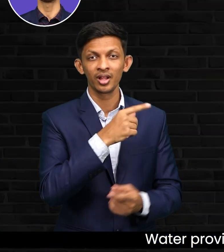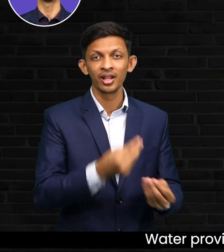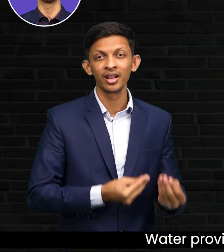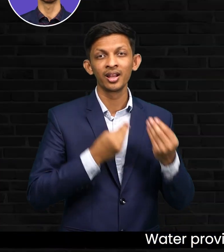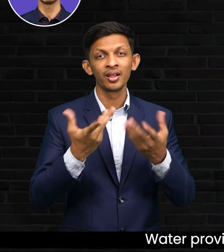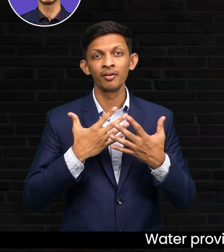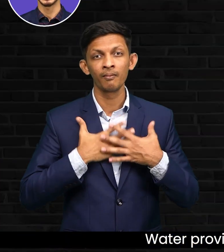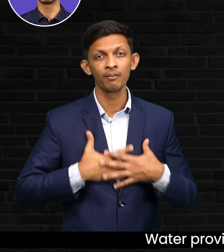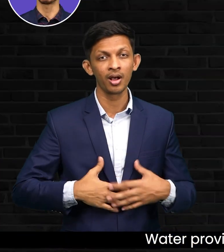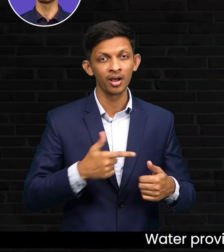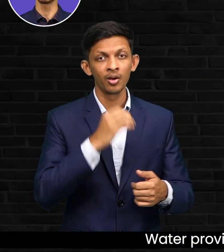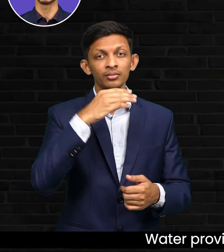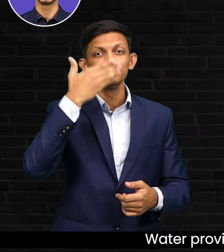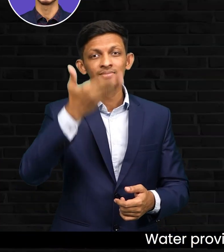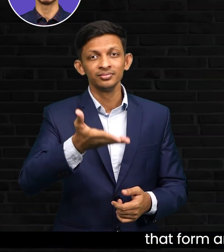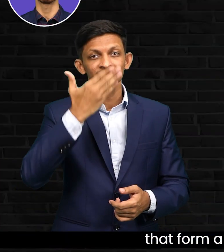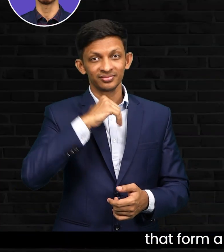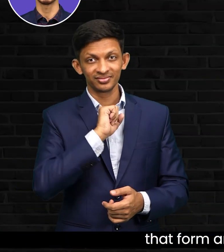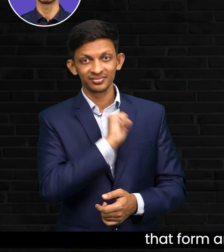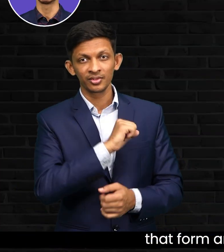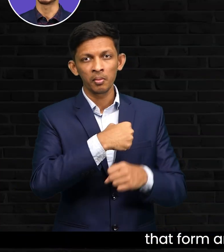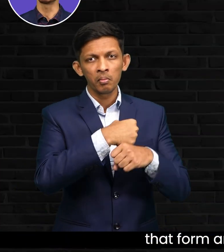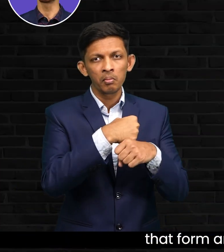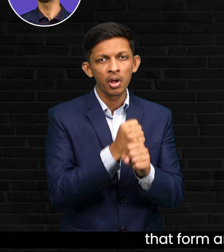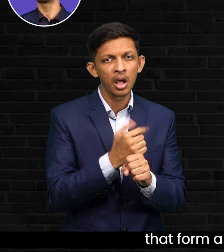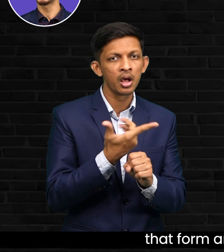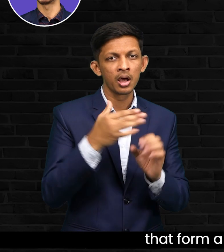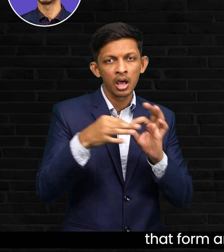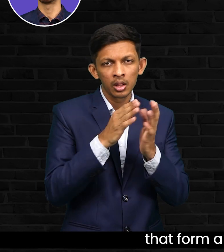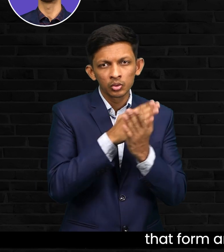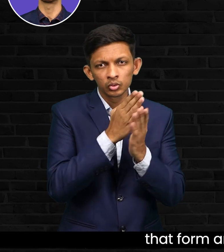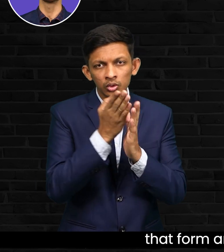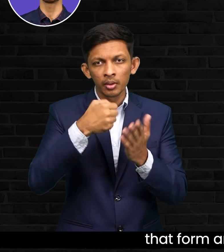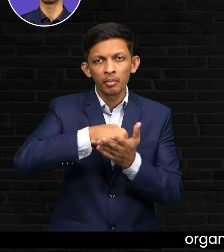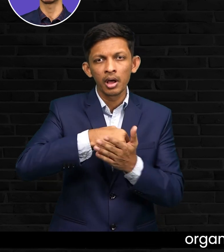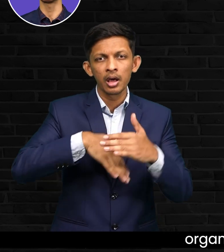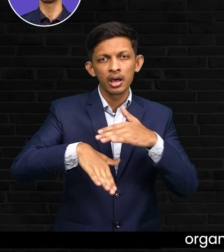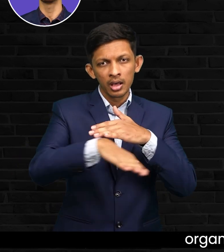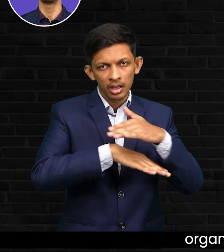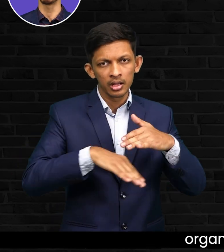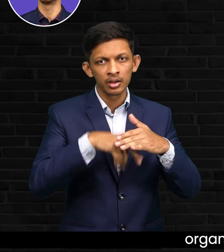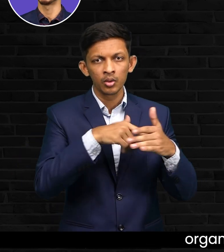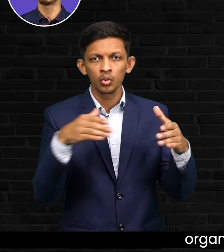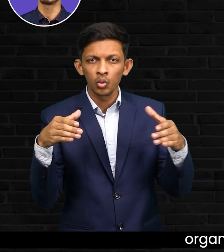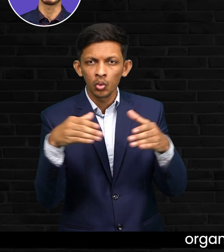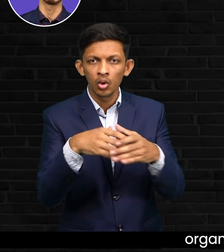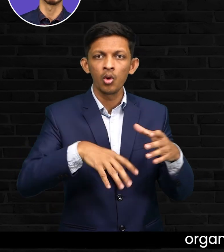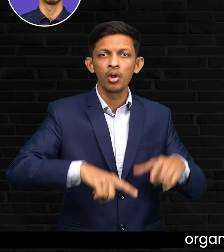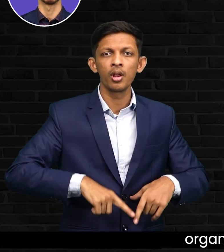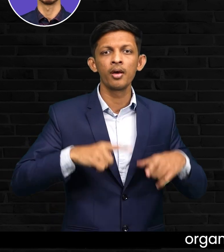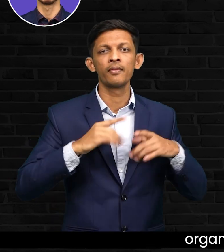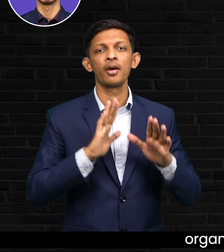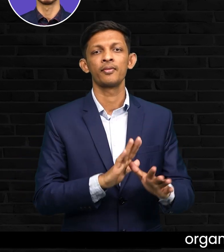Water provides hydrogen and oxygen that form an integral part of the basic organic compounds of